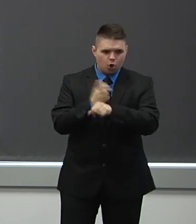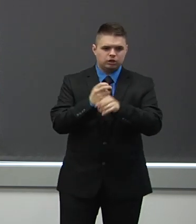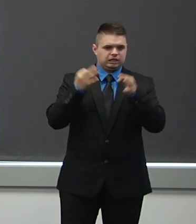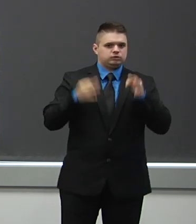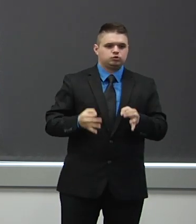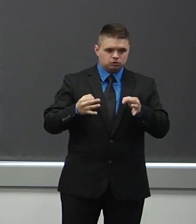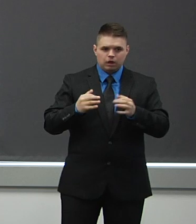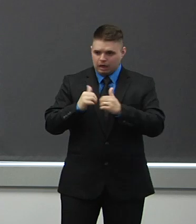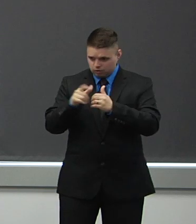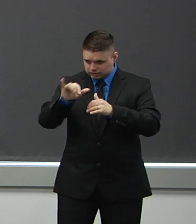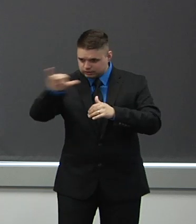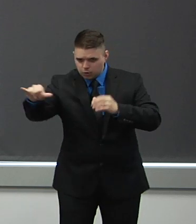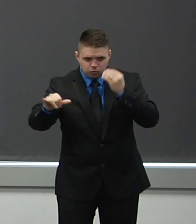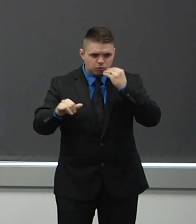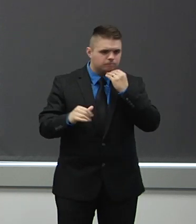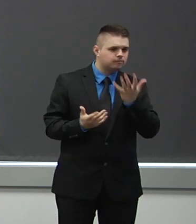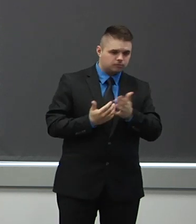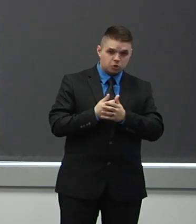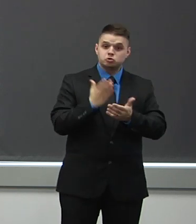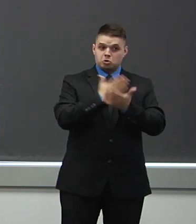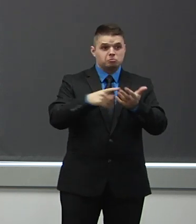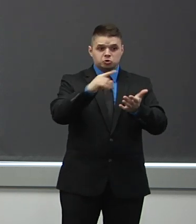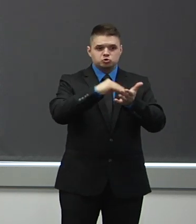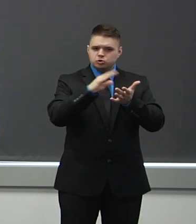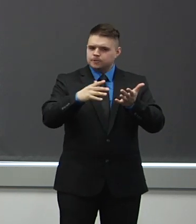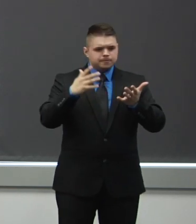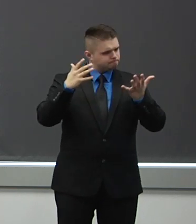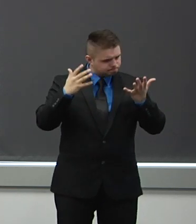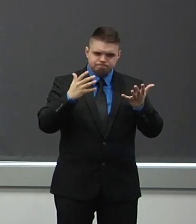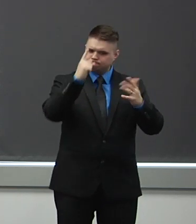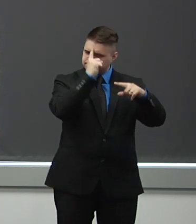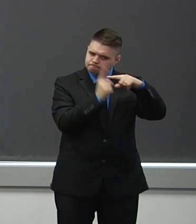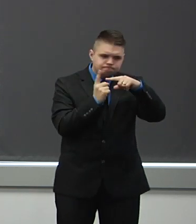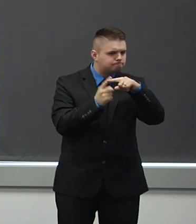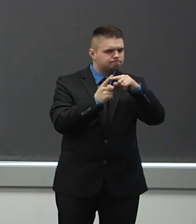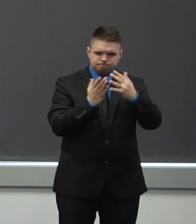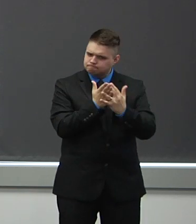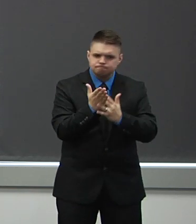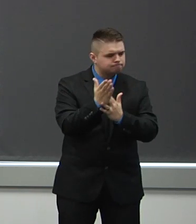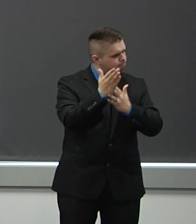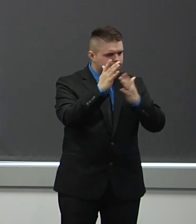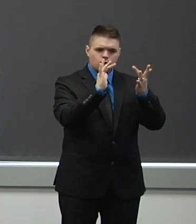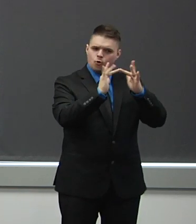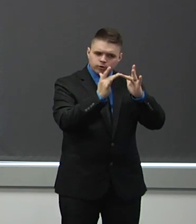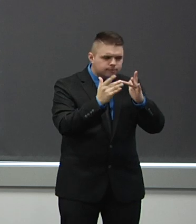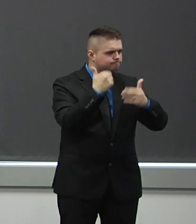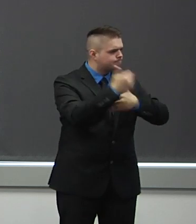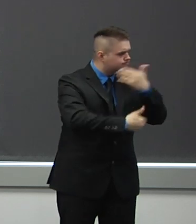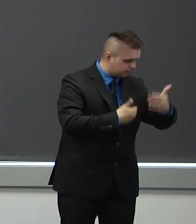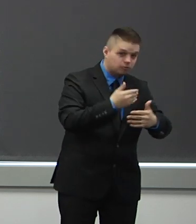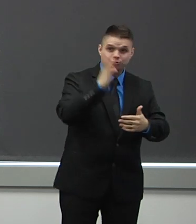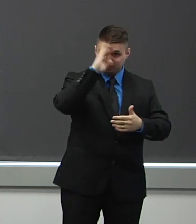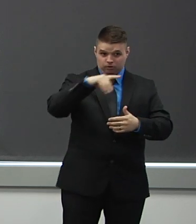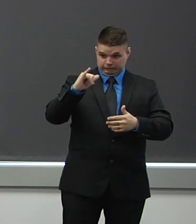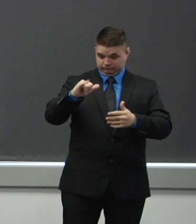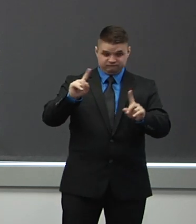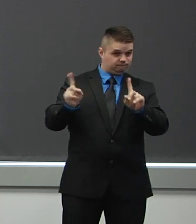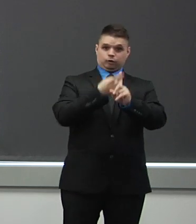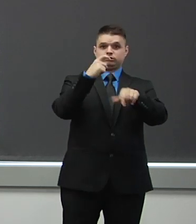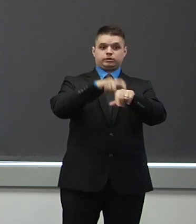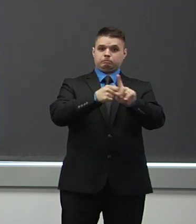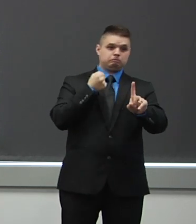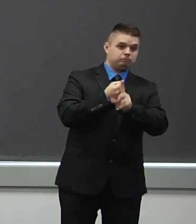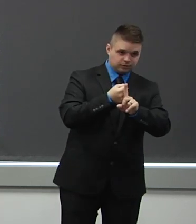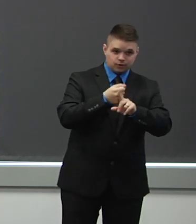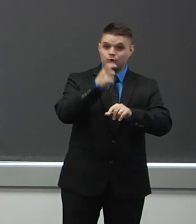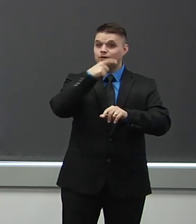of unknowns and the efforts of our teachers, educators, and parents to rise up and meet the demands of